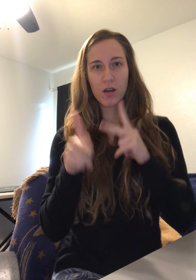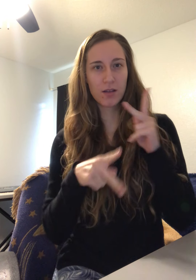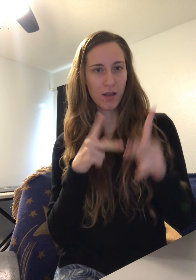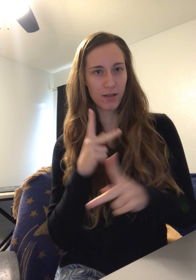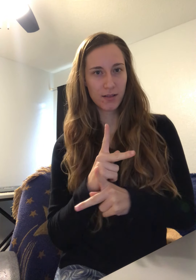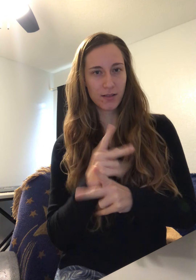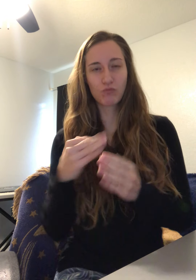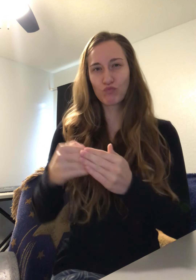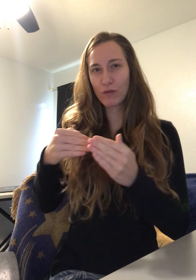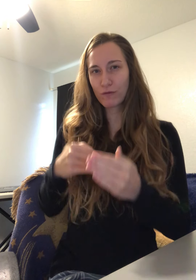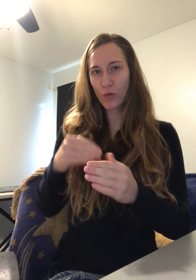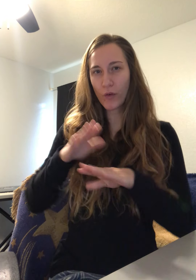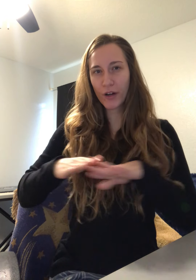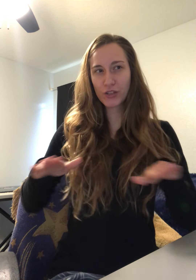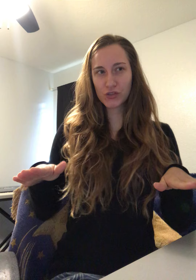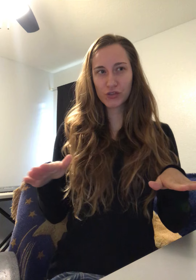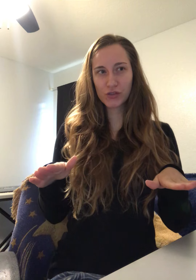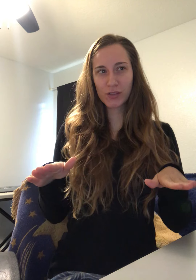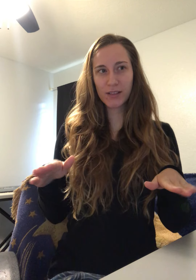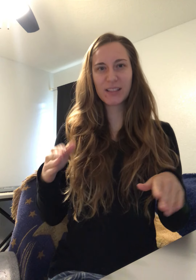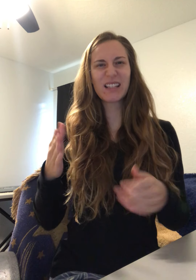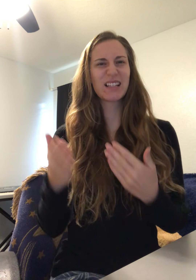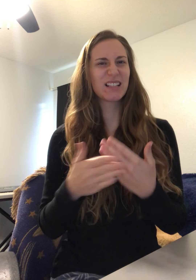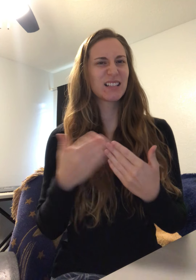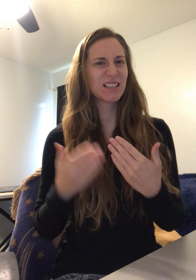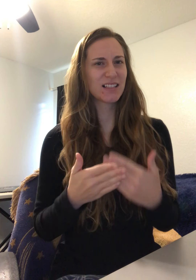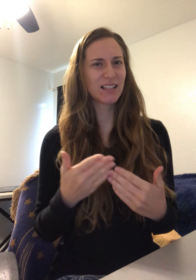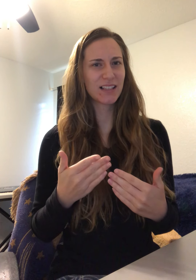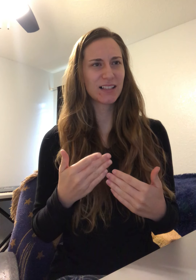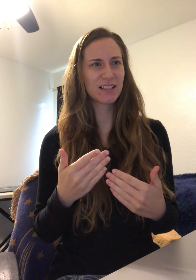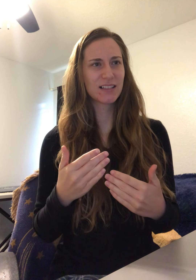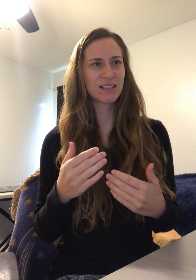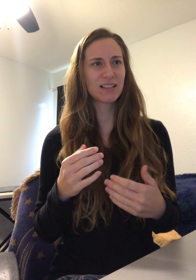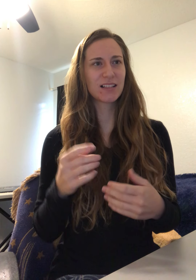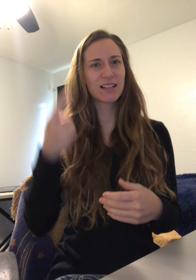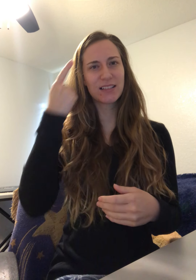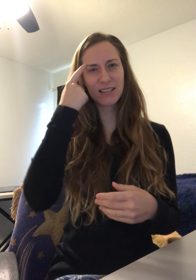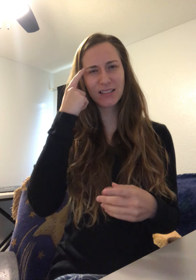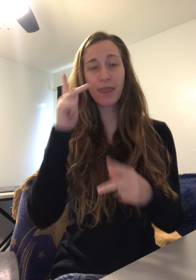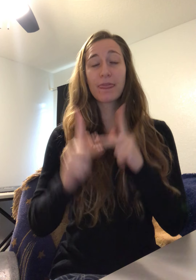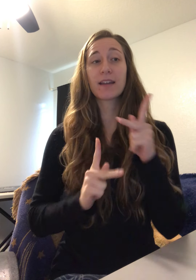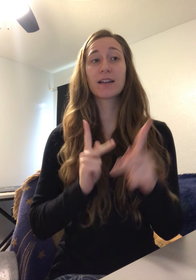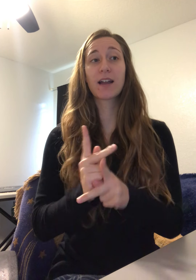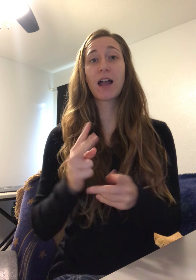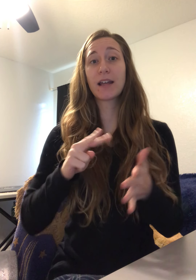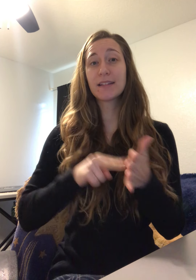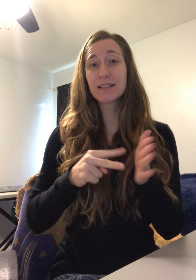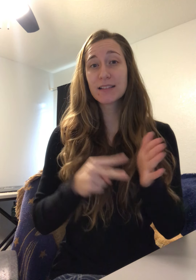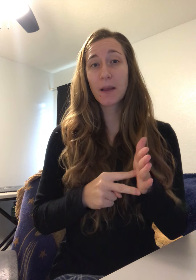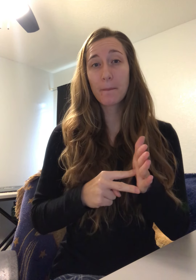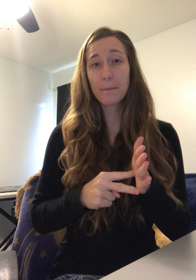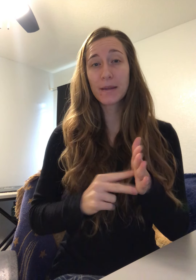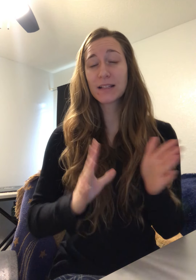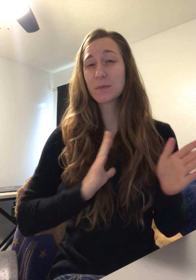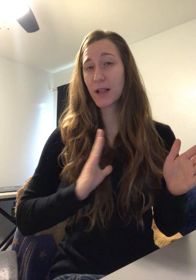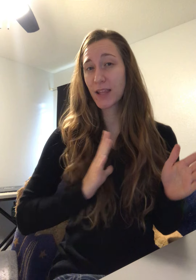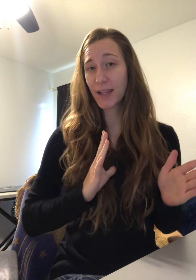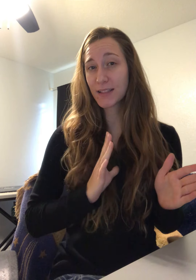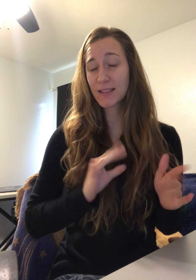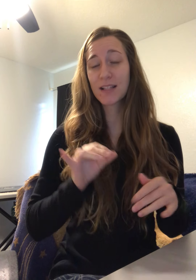like a kind of like politeness. And I think that that's 100% not what kindness is. I think kindness has a lot more to